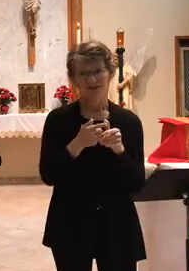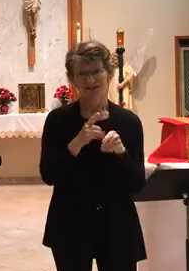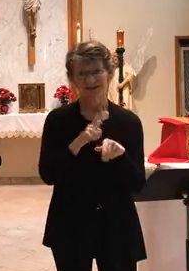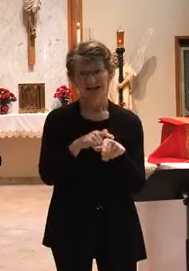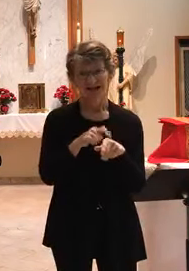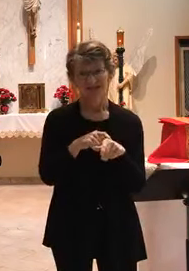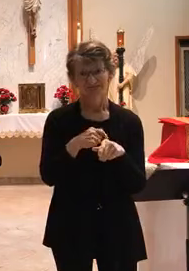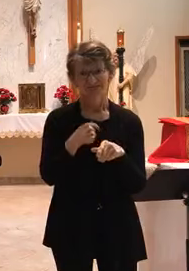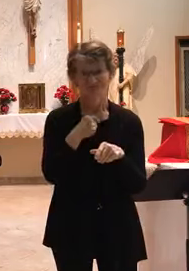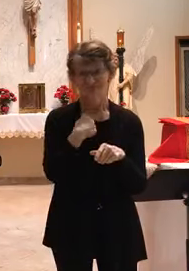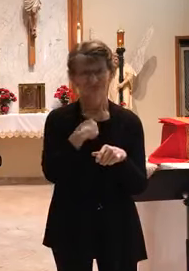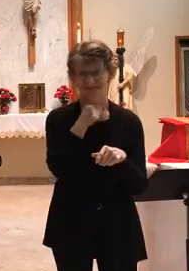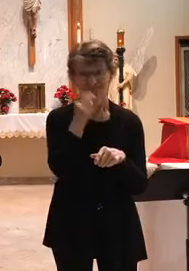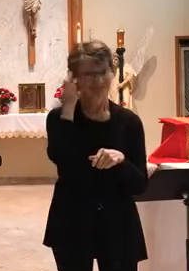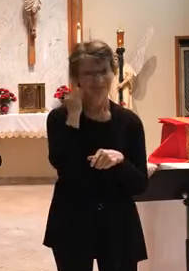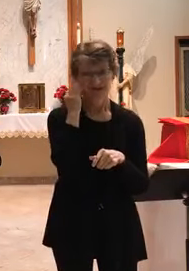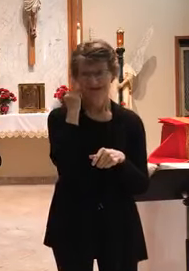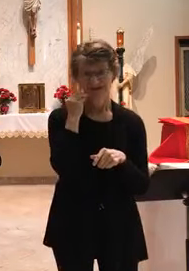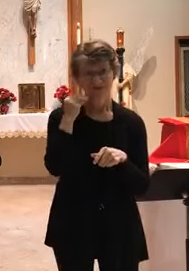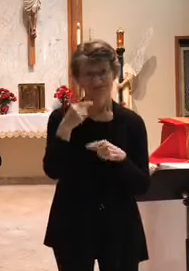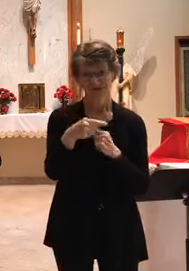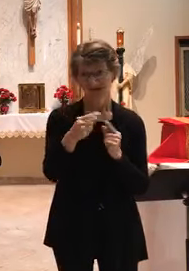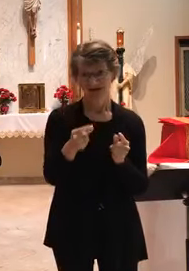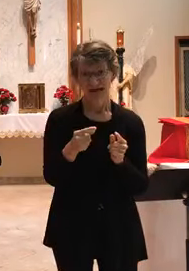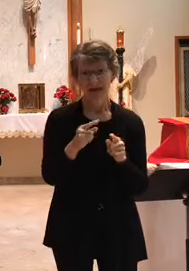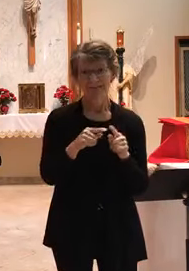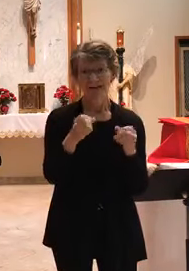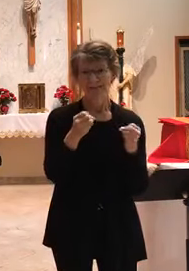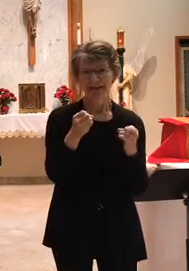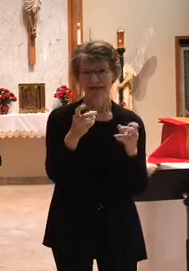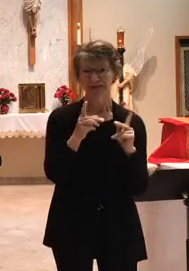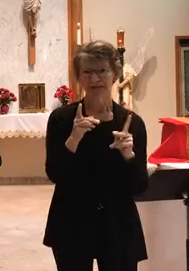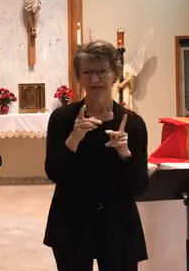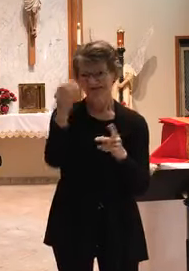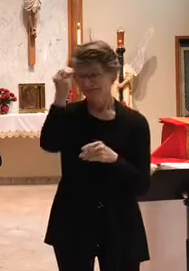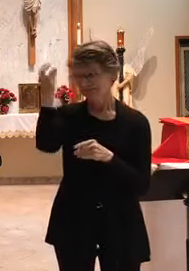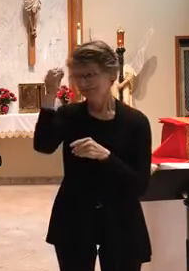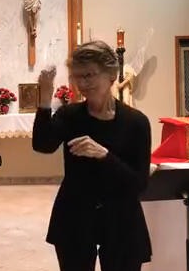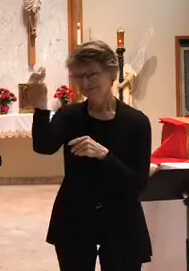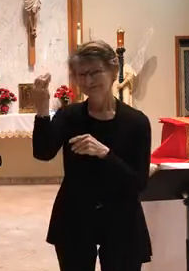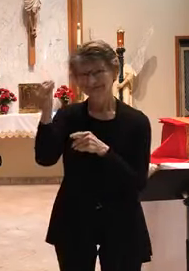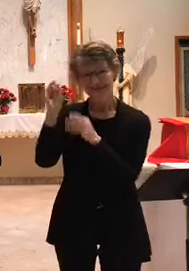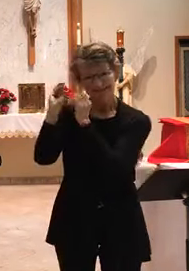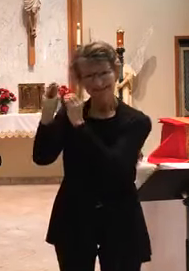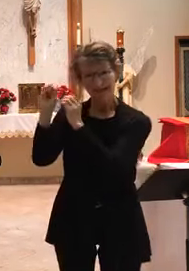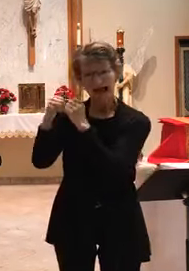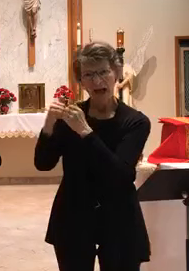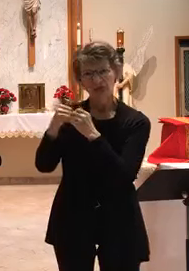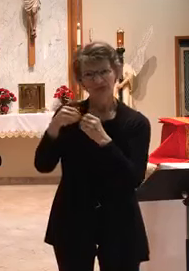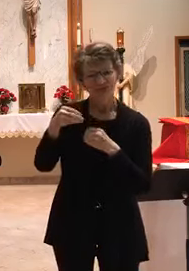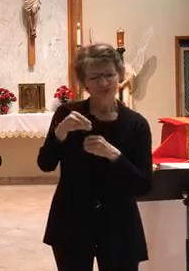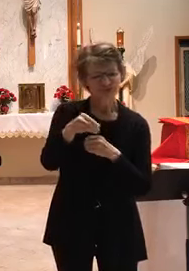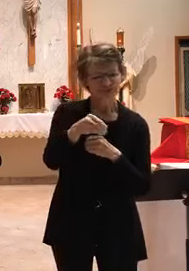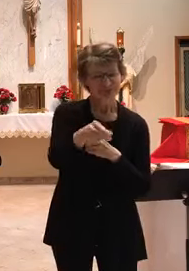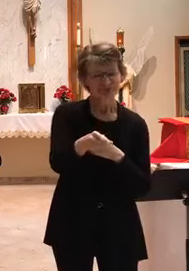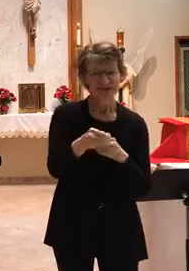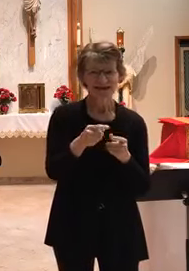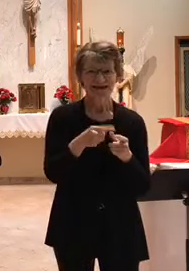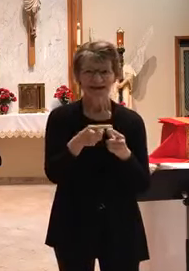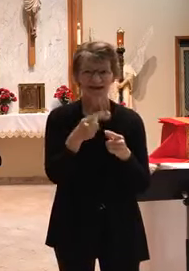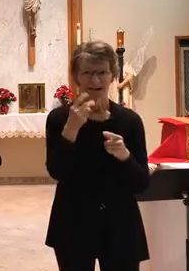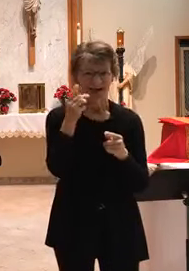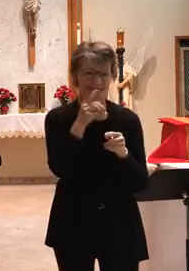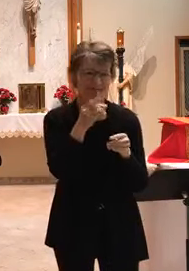have learned lots of things about, I need to make sure that I have some powder so that I can save my potatoes from the